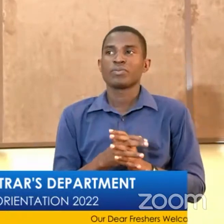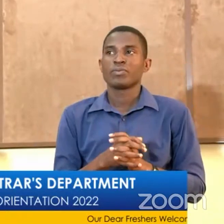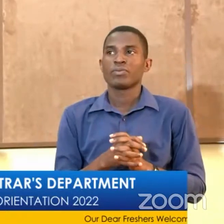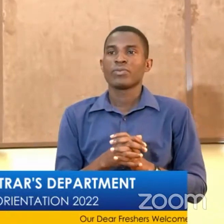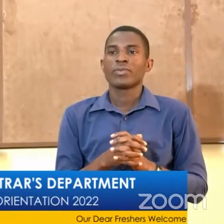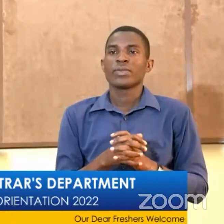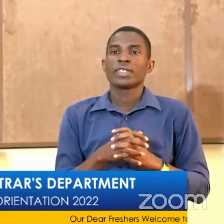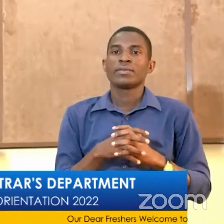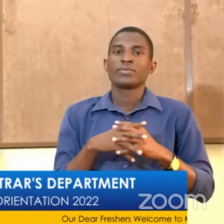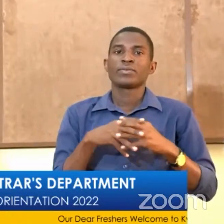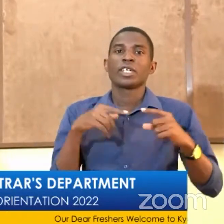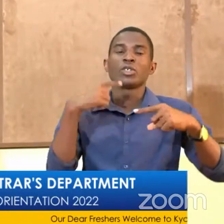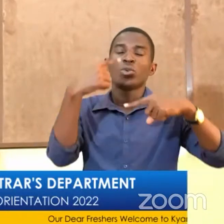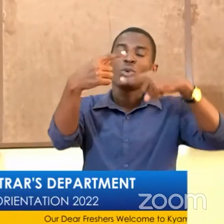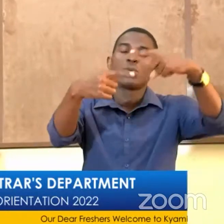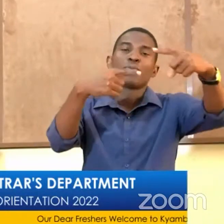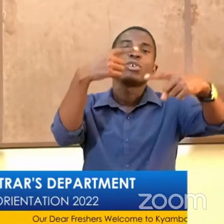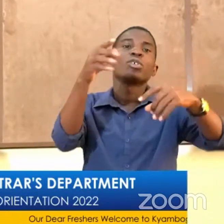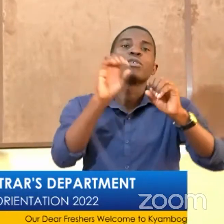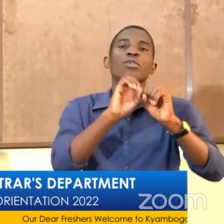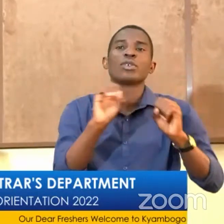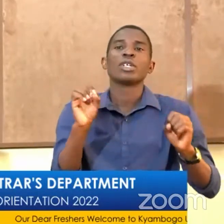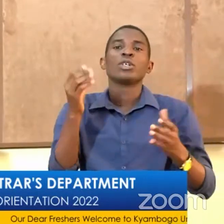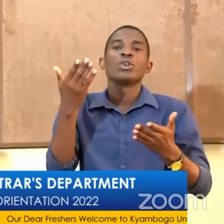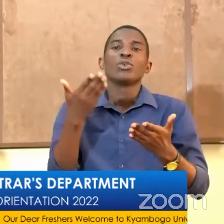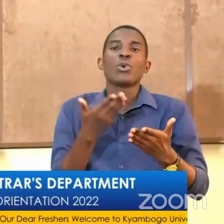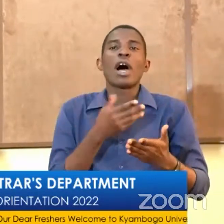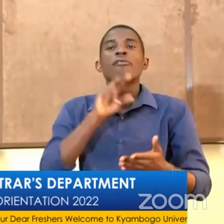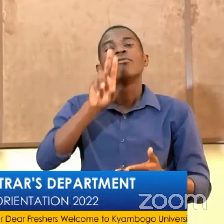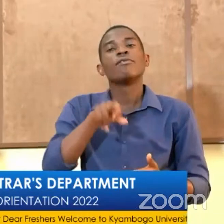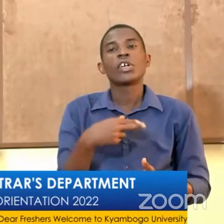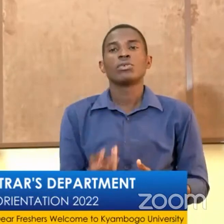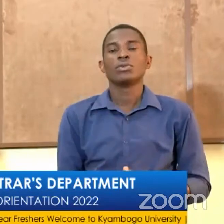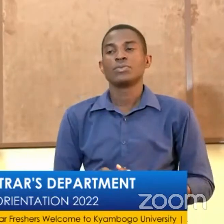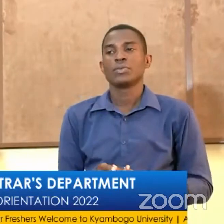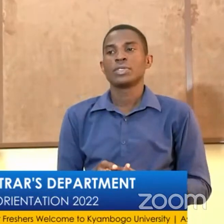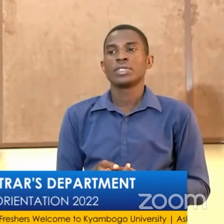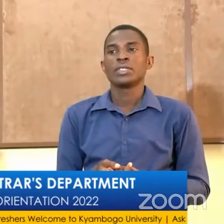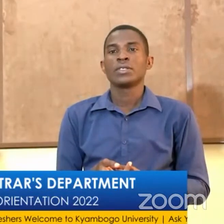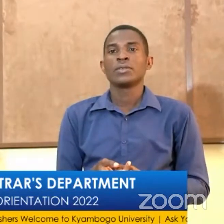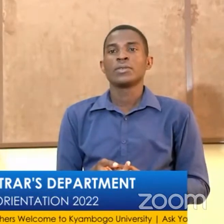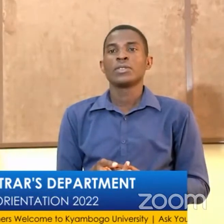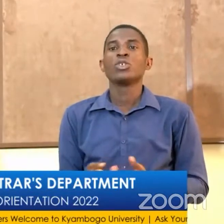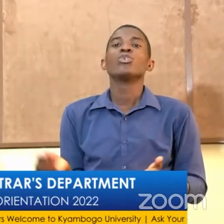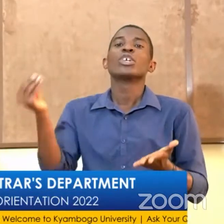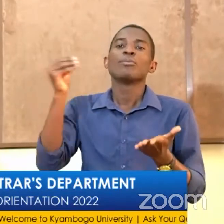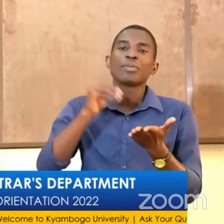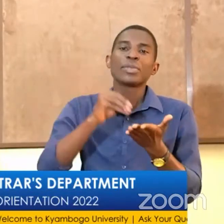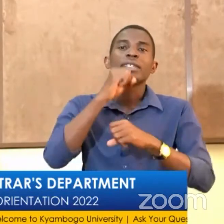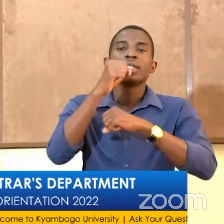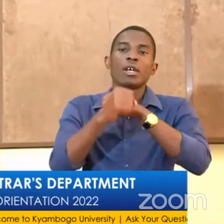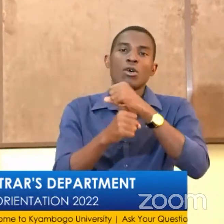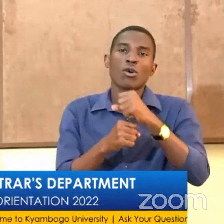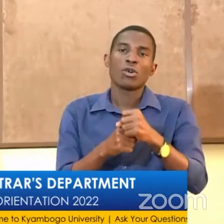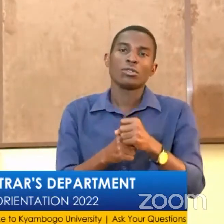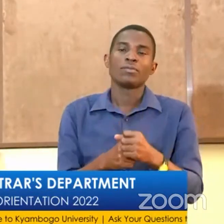You don't proceed. You have failed. You repeat that academic year.